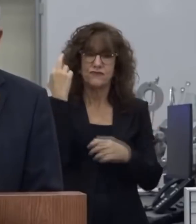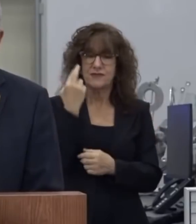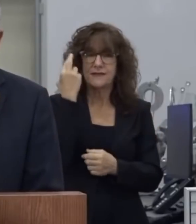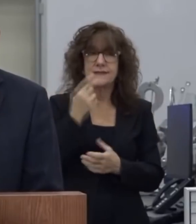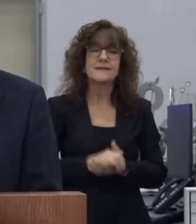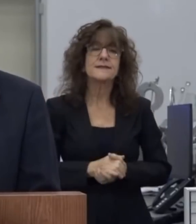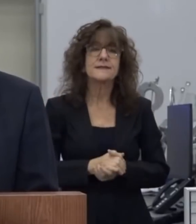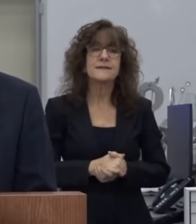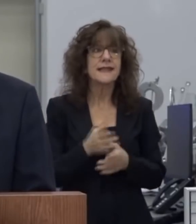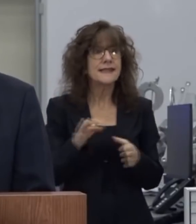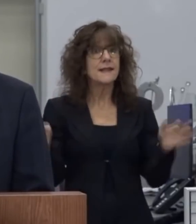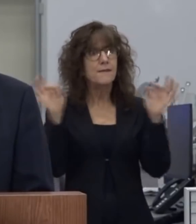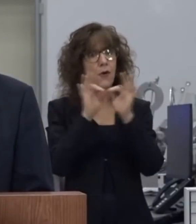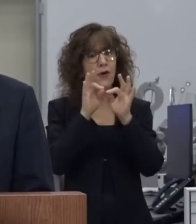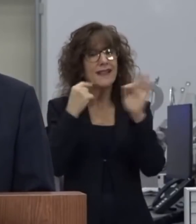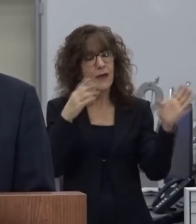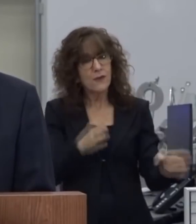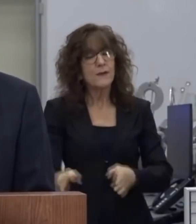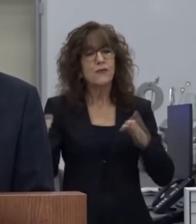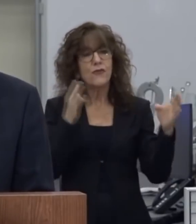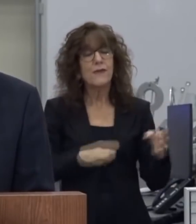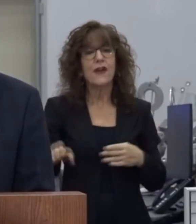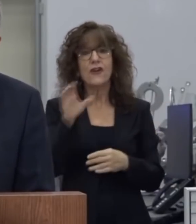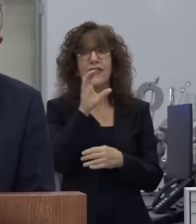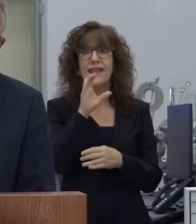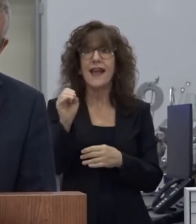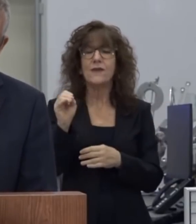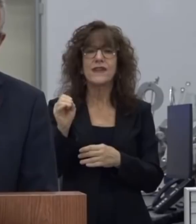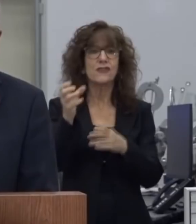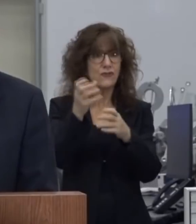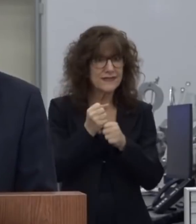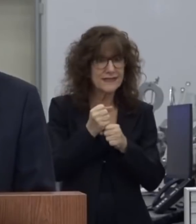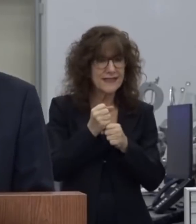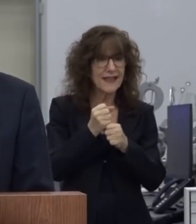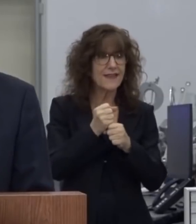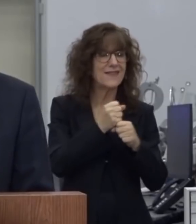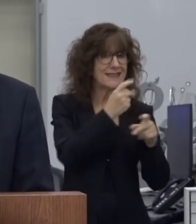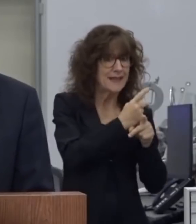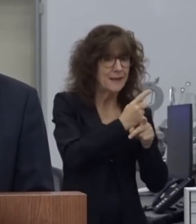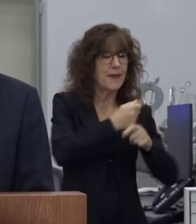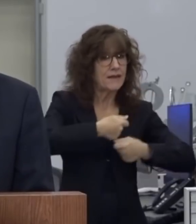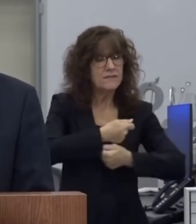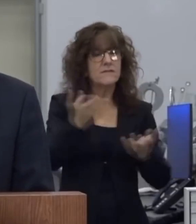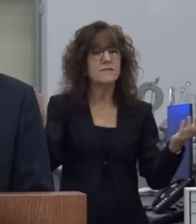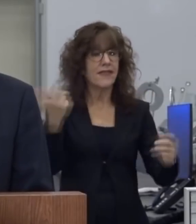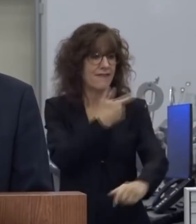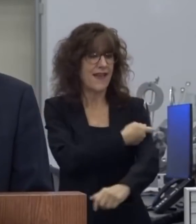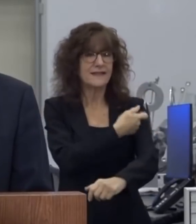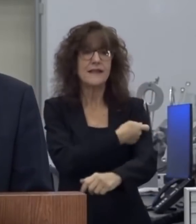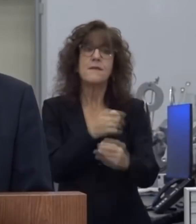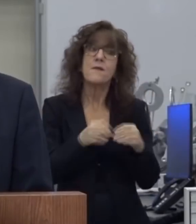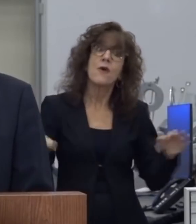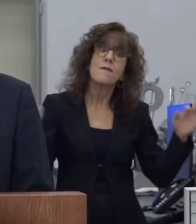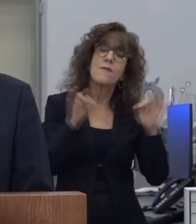levels. It's important that we prepare the county to receive, store, and administer the doses, but it's even more important that